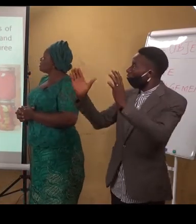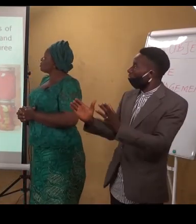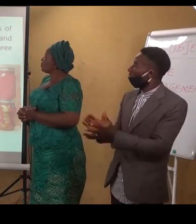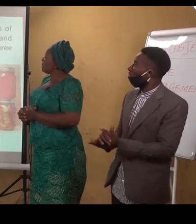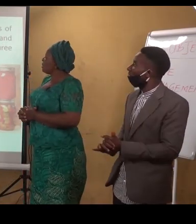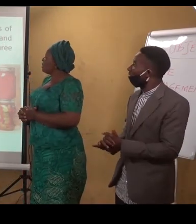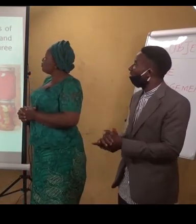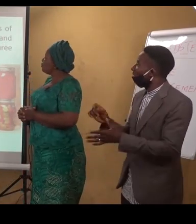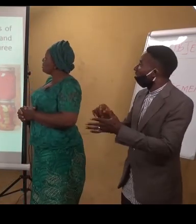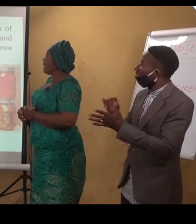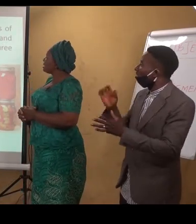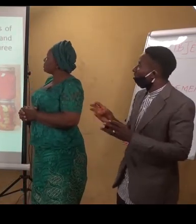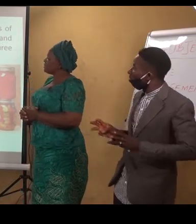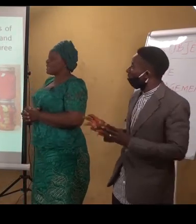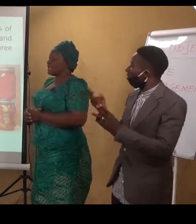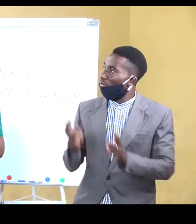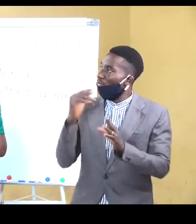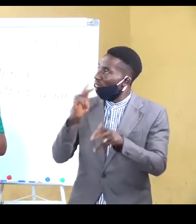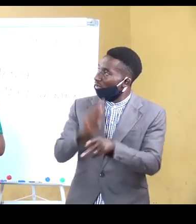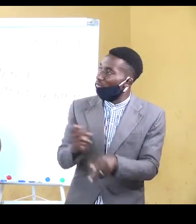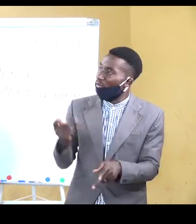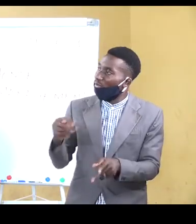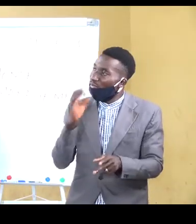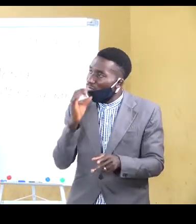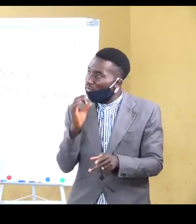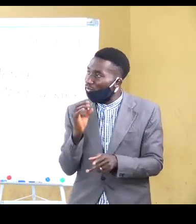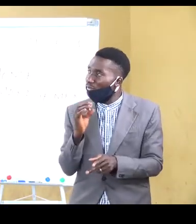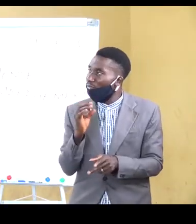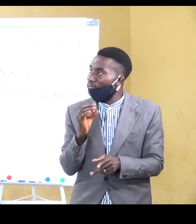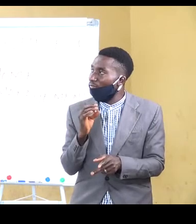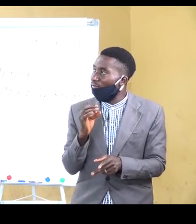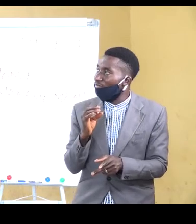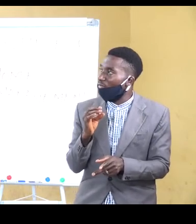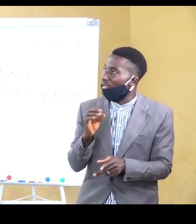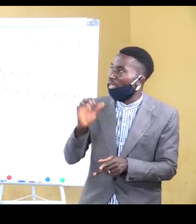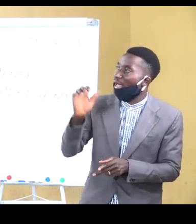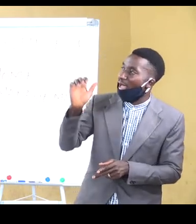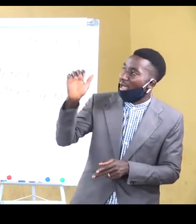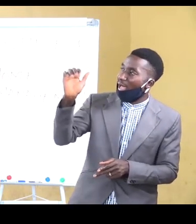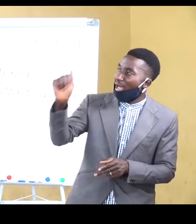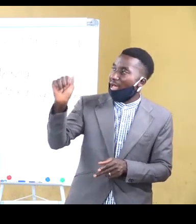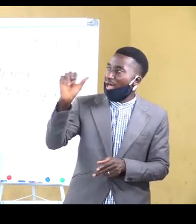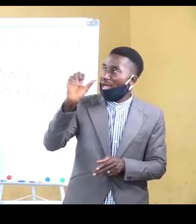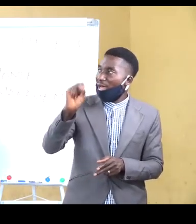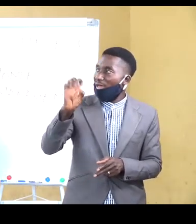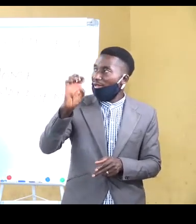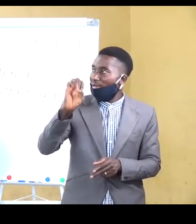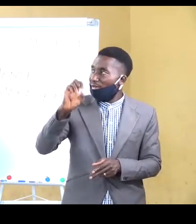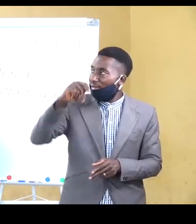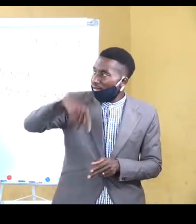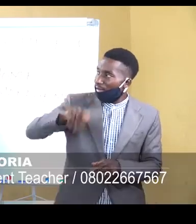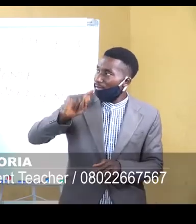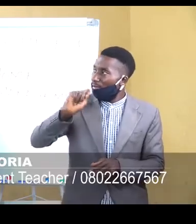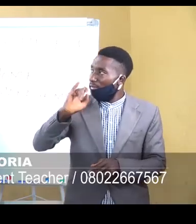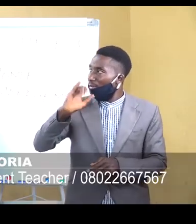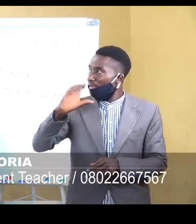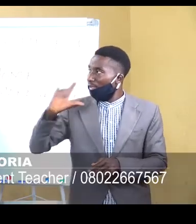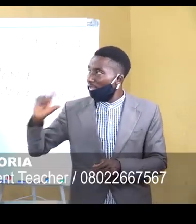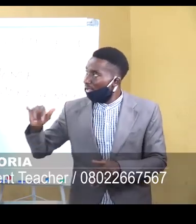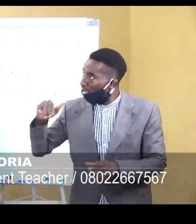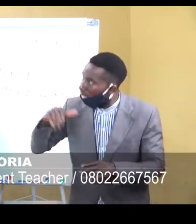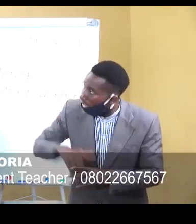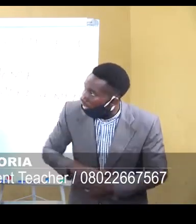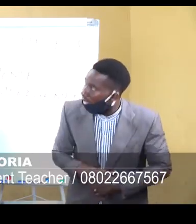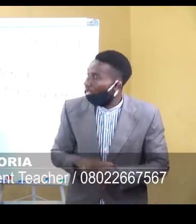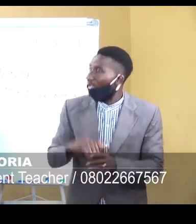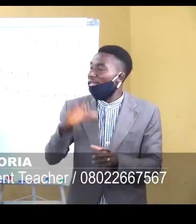This is the process of keeping the food aseptically, using chemicals to what? To make the what?